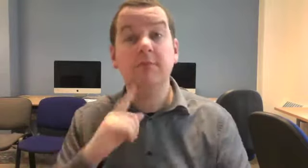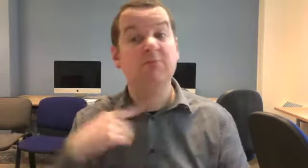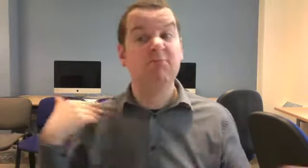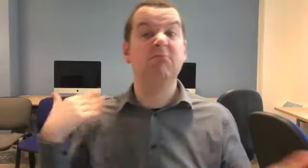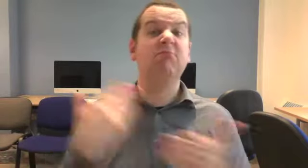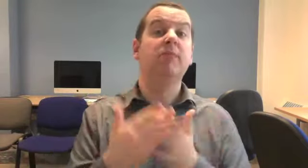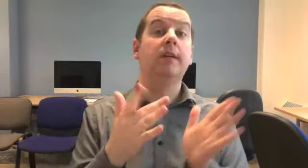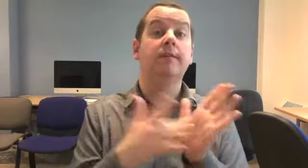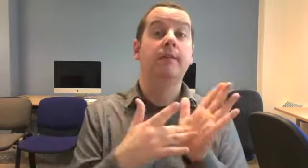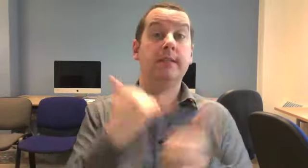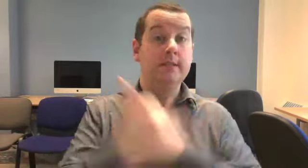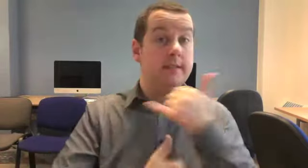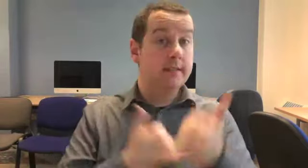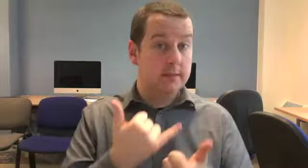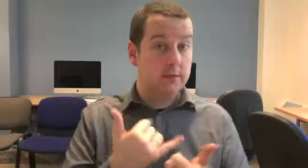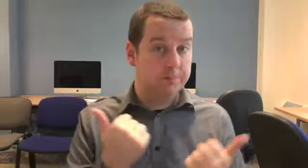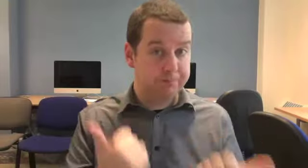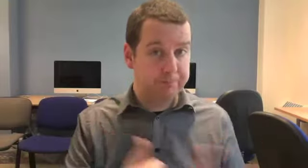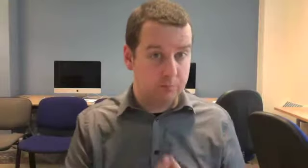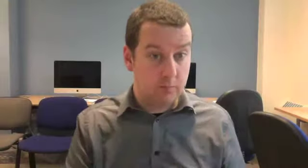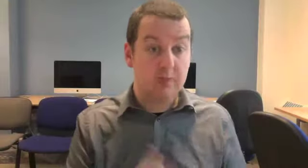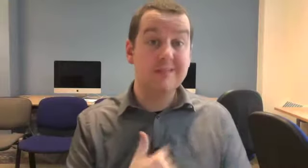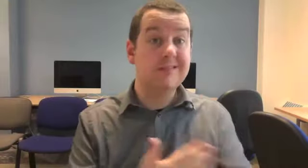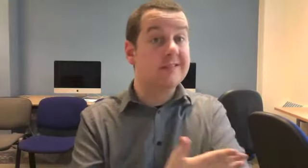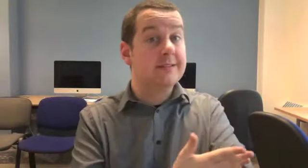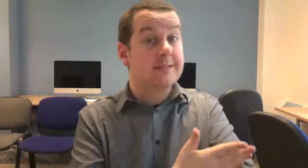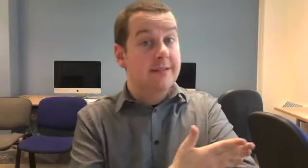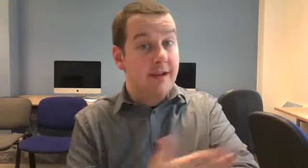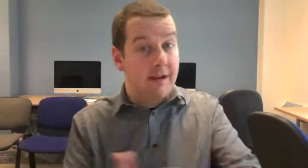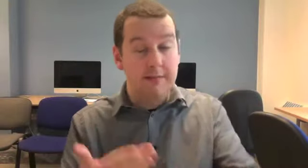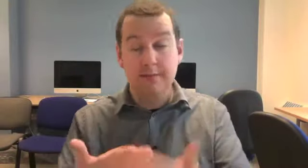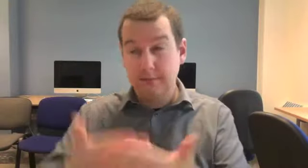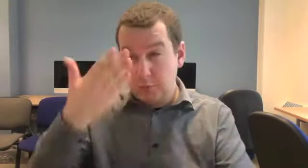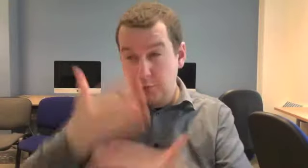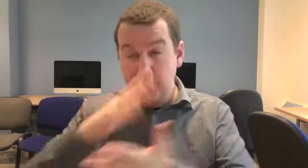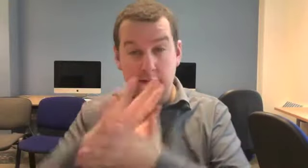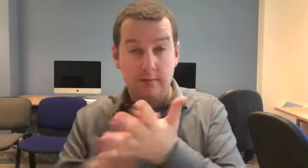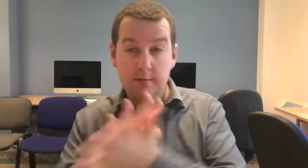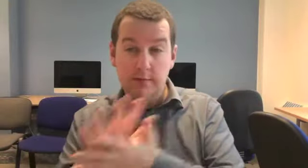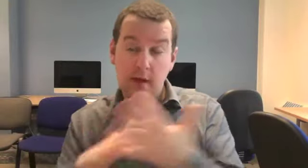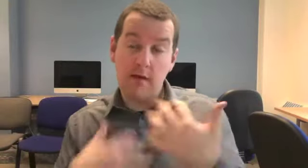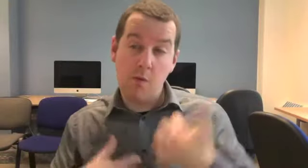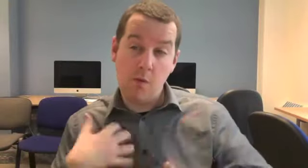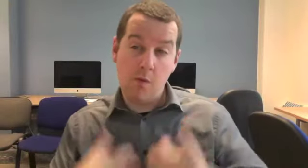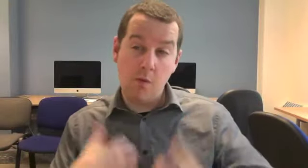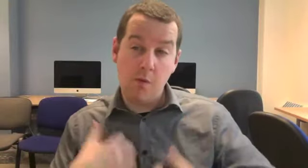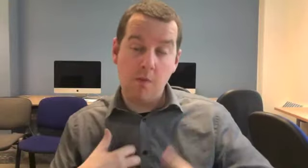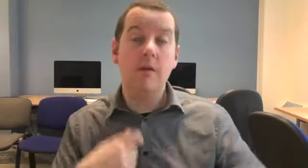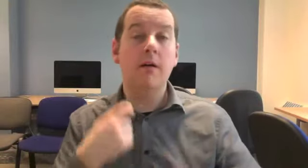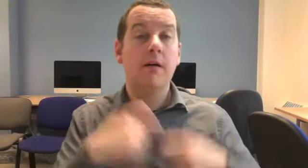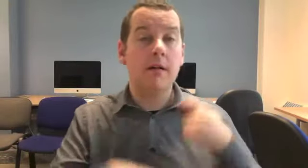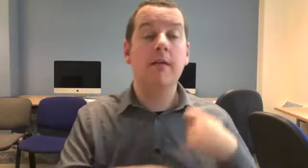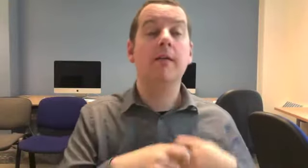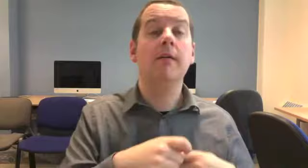relationship with that connection to the deaf community has changed over the years. I started learning sign language out of interest.